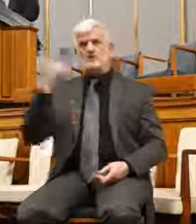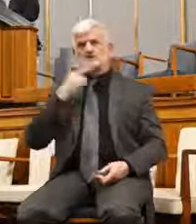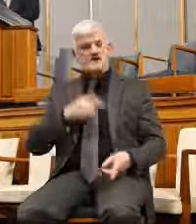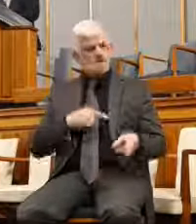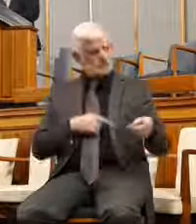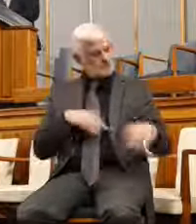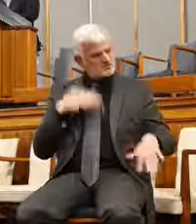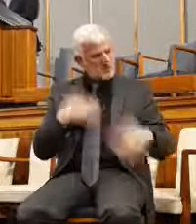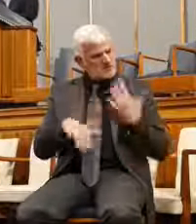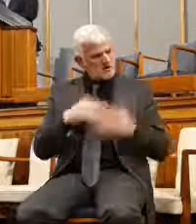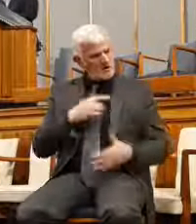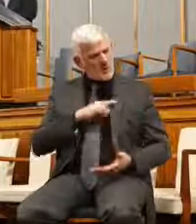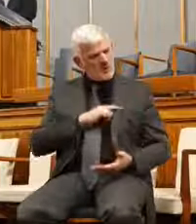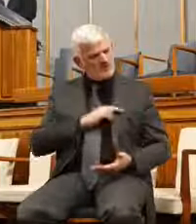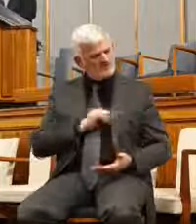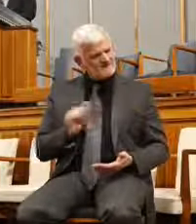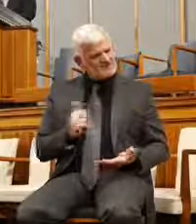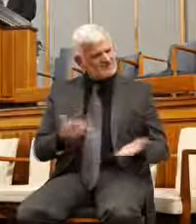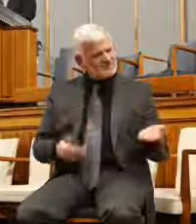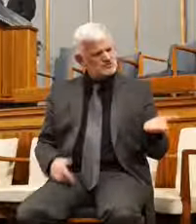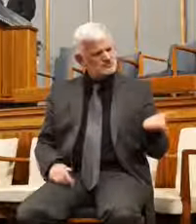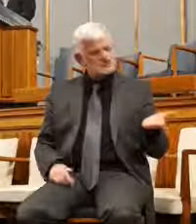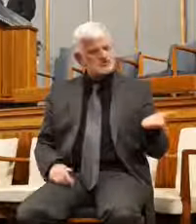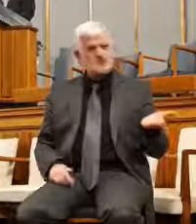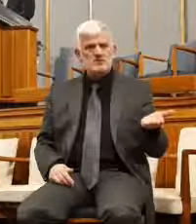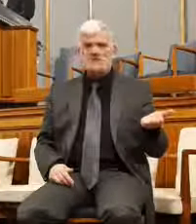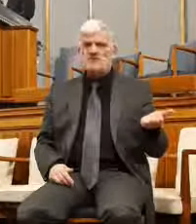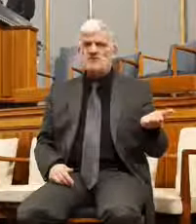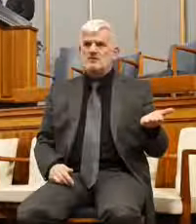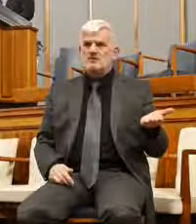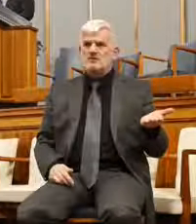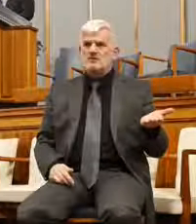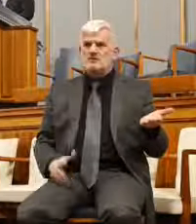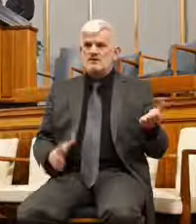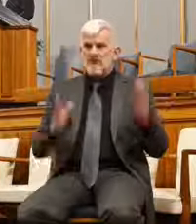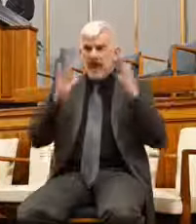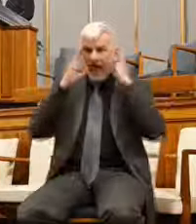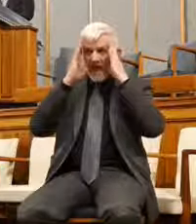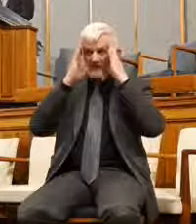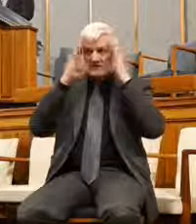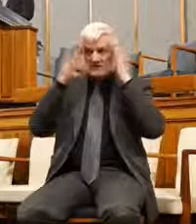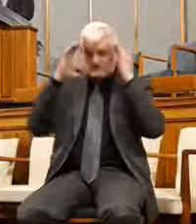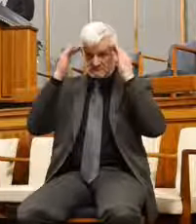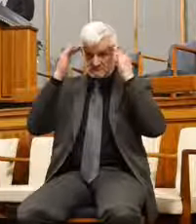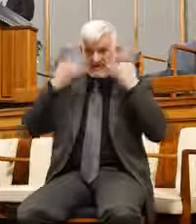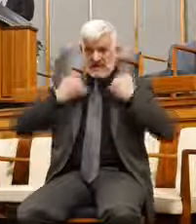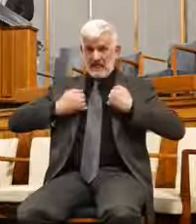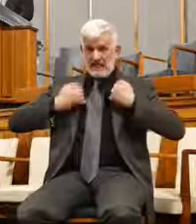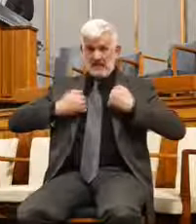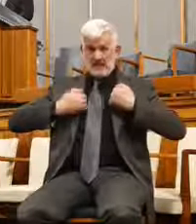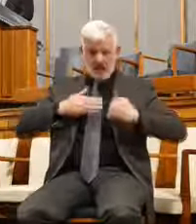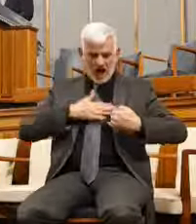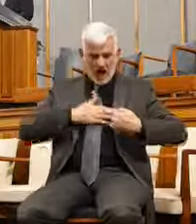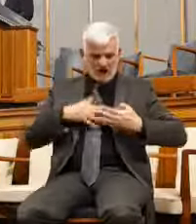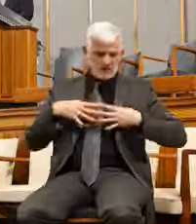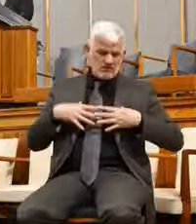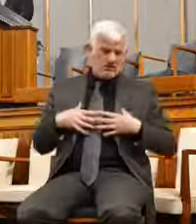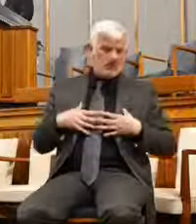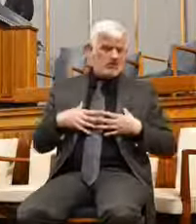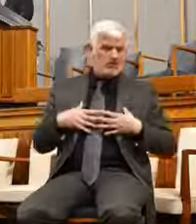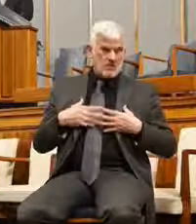anymore? The whole head is sick, the whole heart faints. From the sole of the foot,